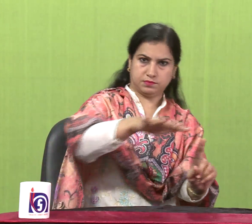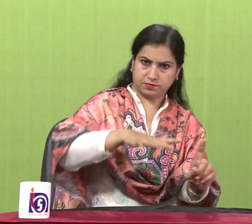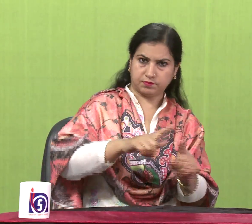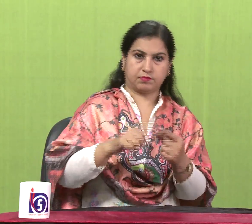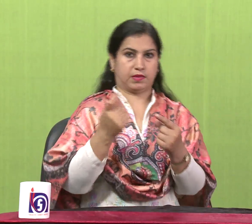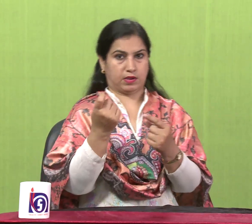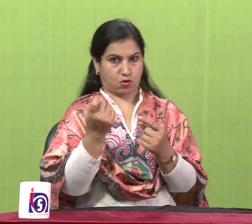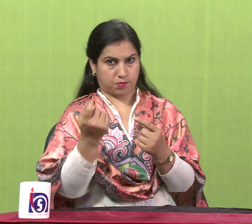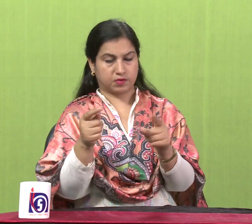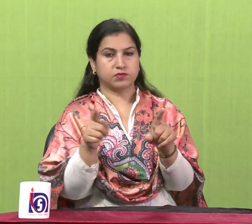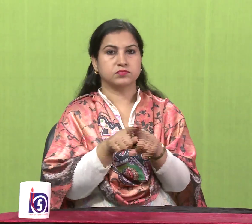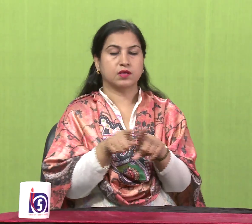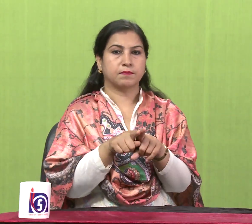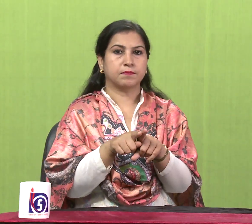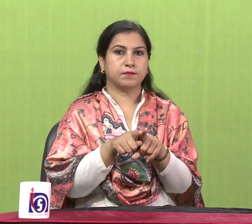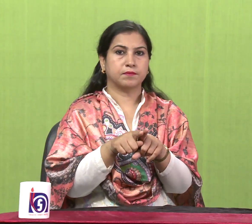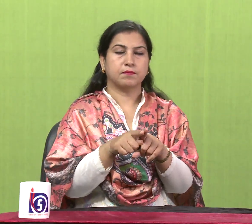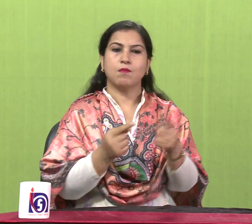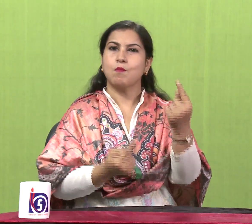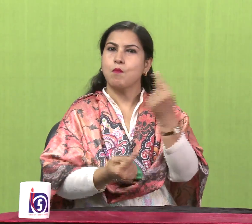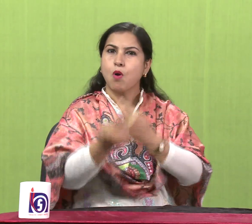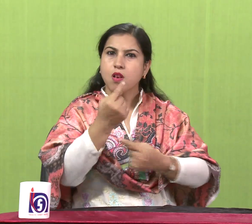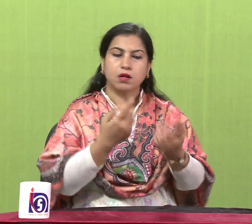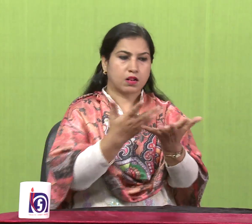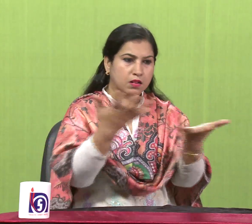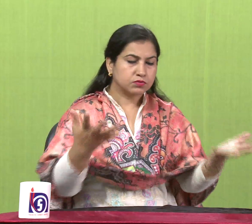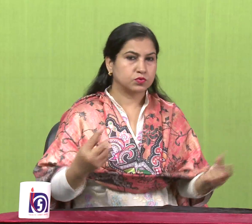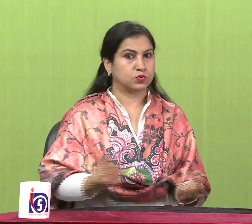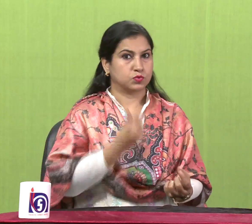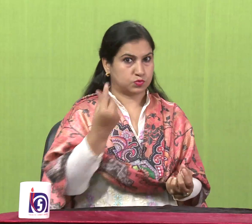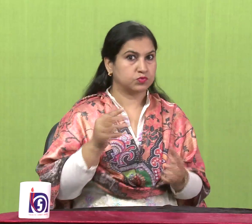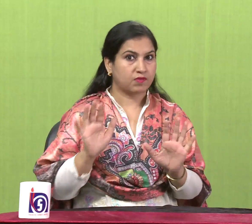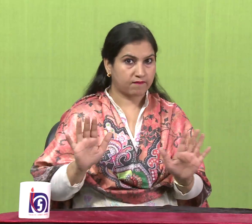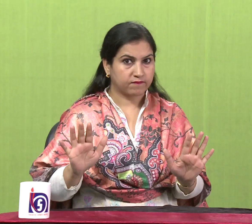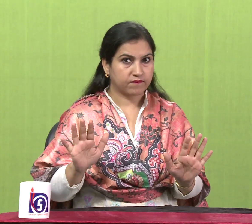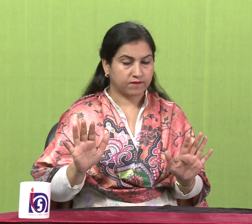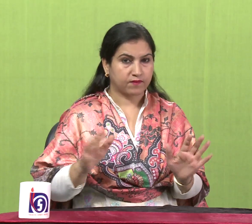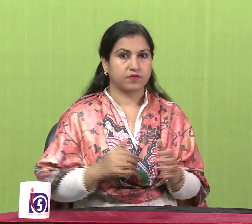economic and political resources available to them.